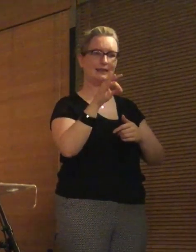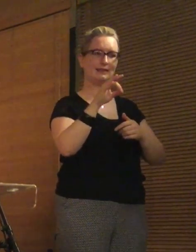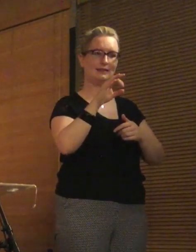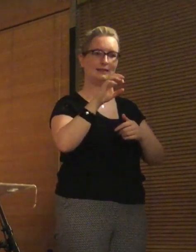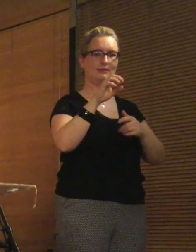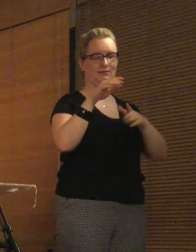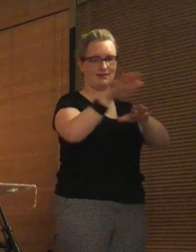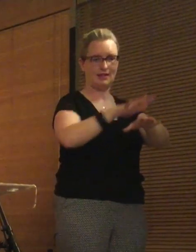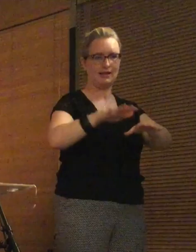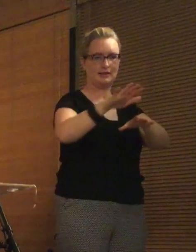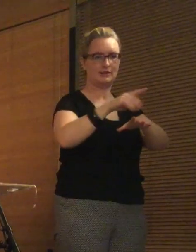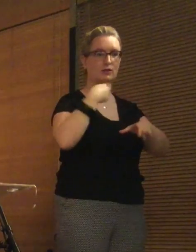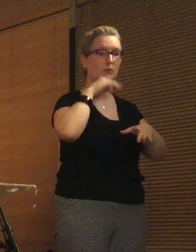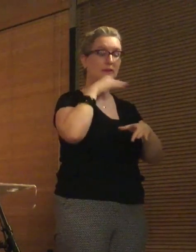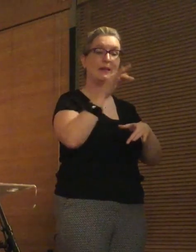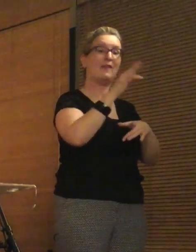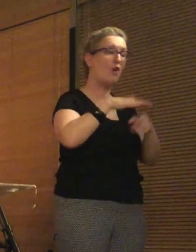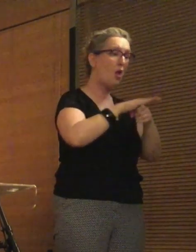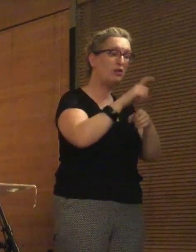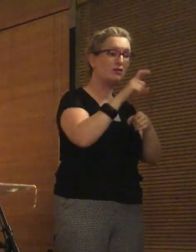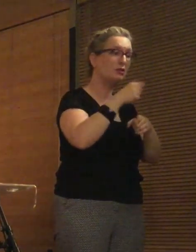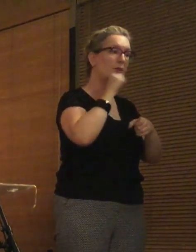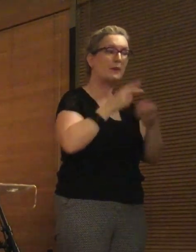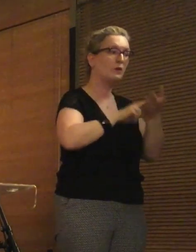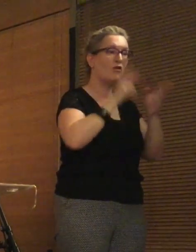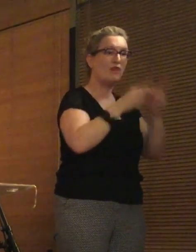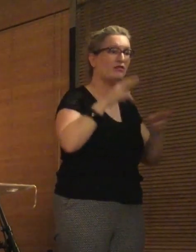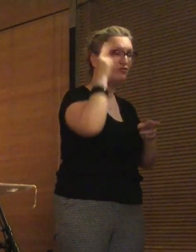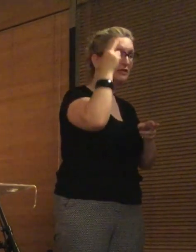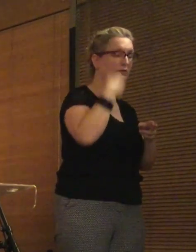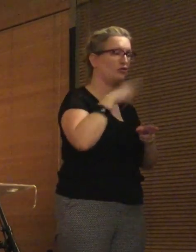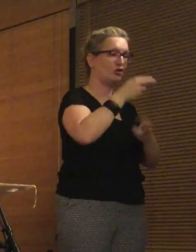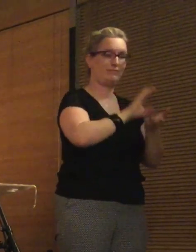they don't spend it. So that's really, really a matter of